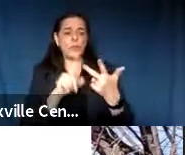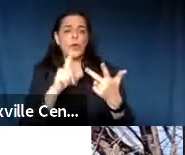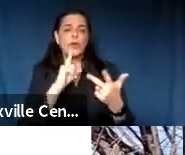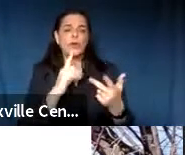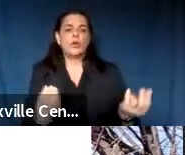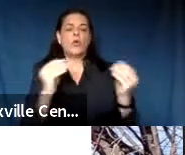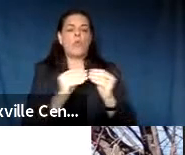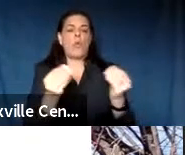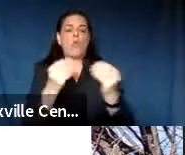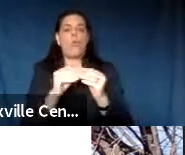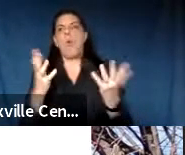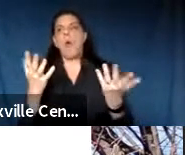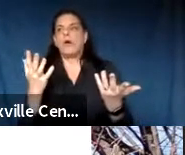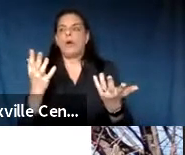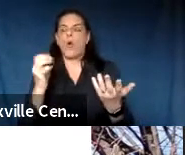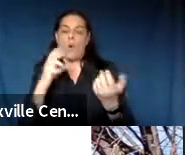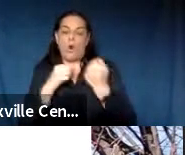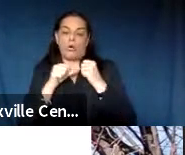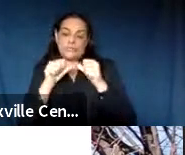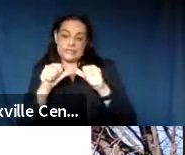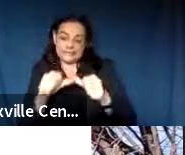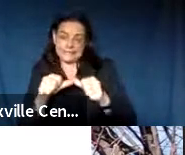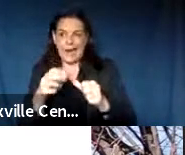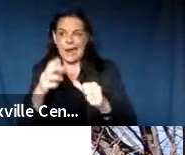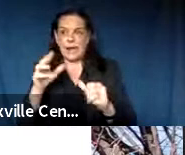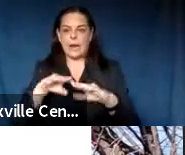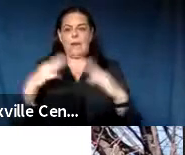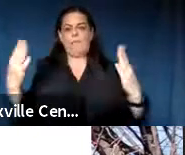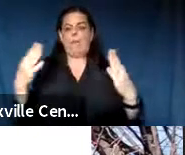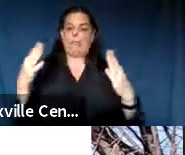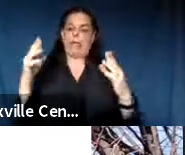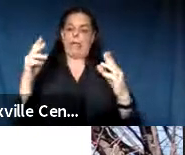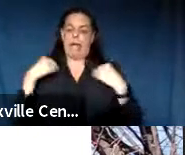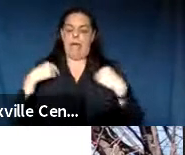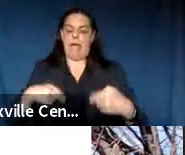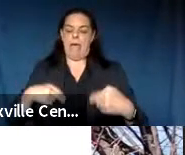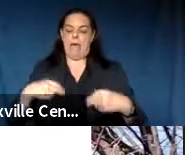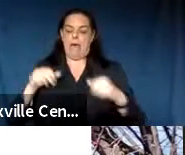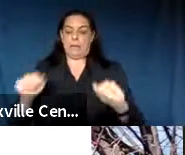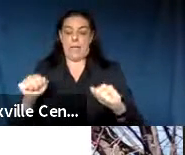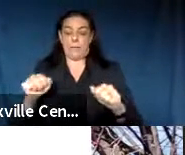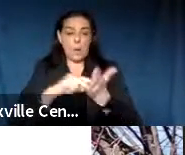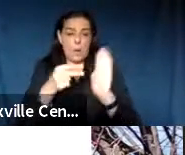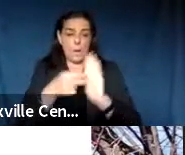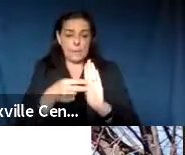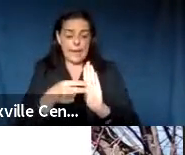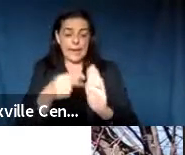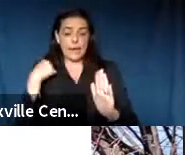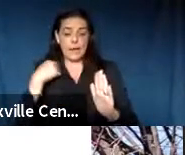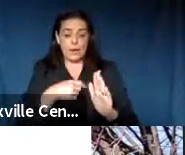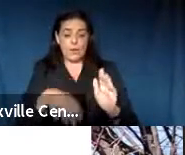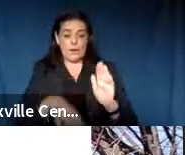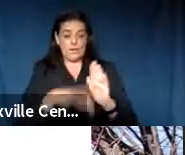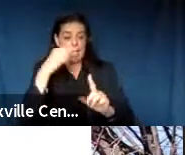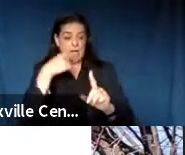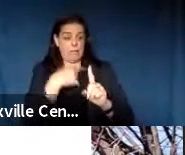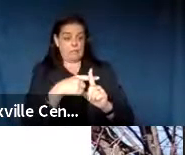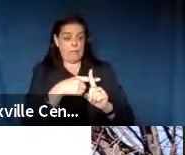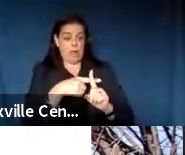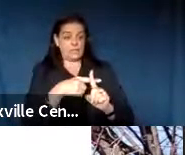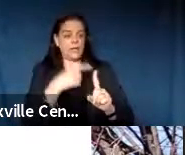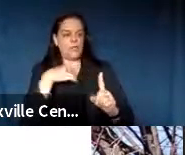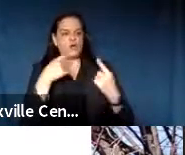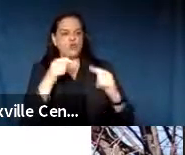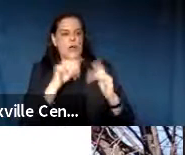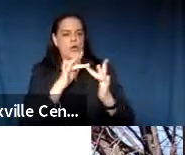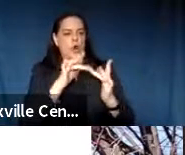health capability. For this benchmark, we aim to reach out to cases within 24 hours and close contacts within 48 hours. And